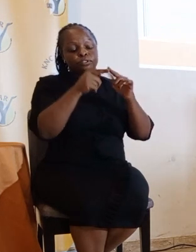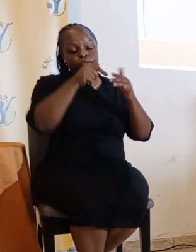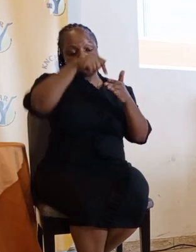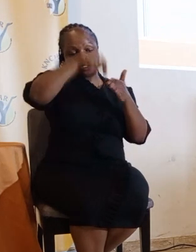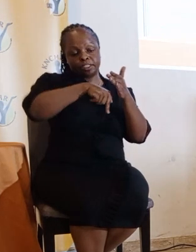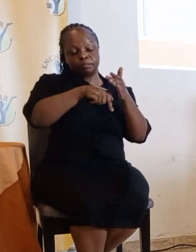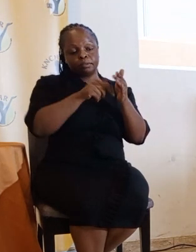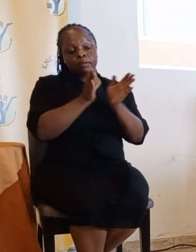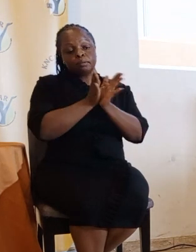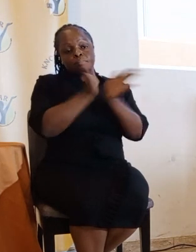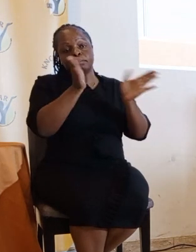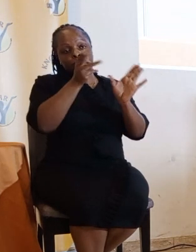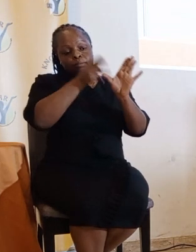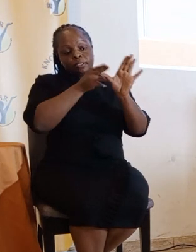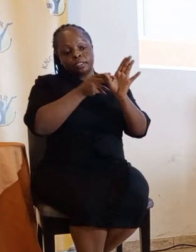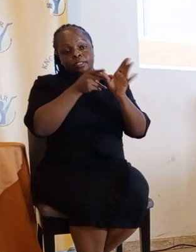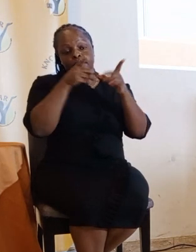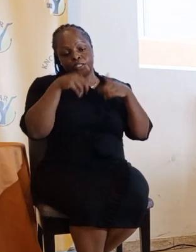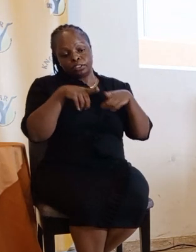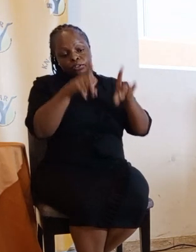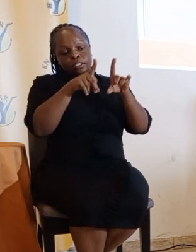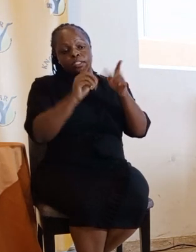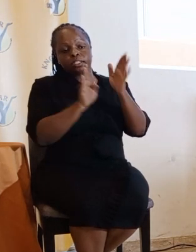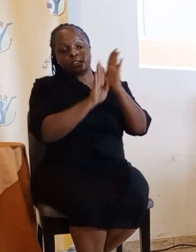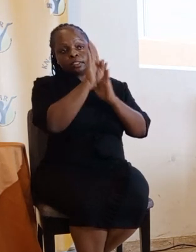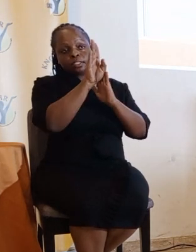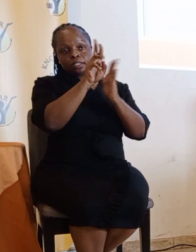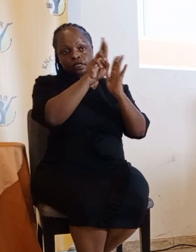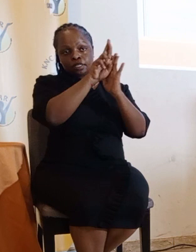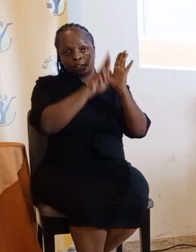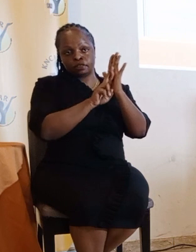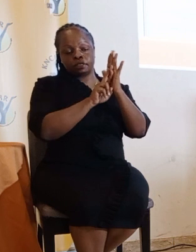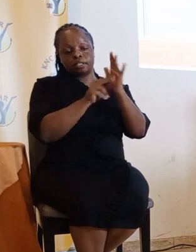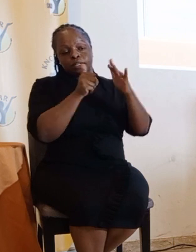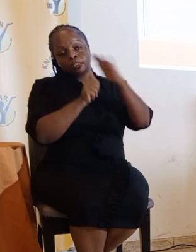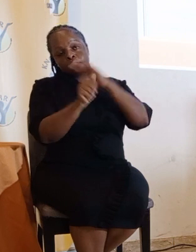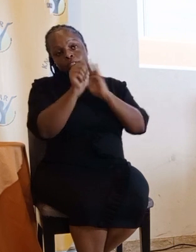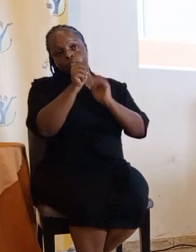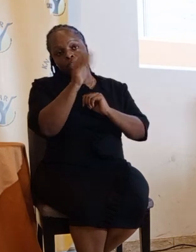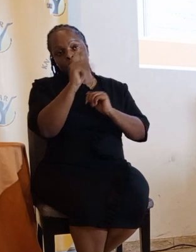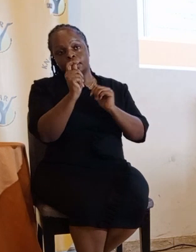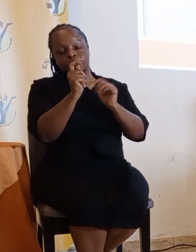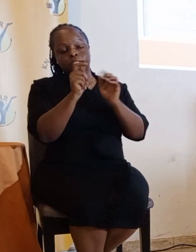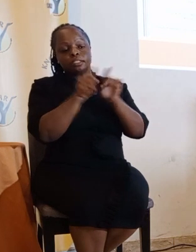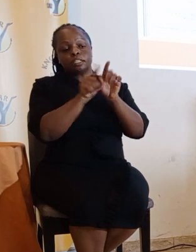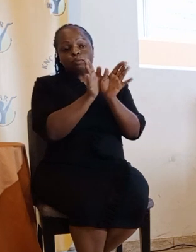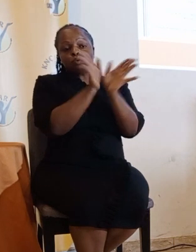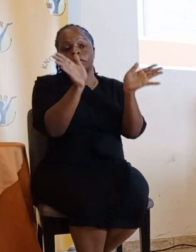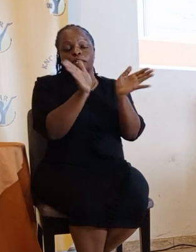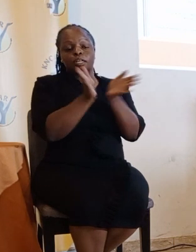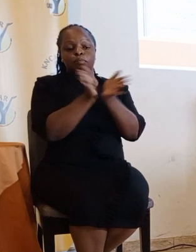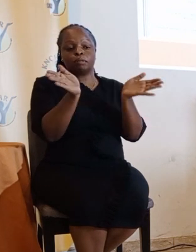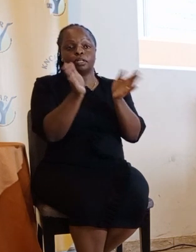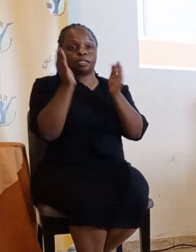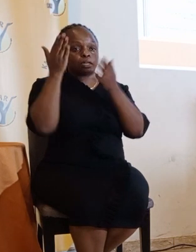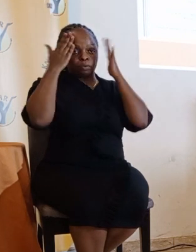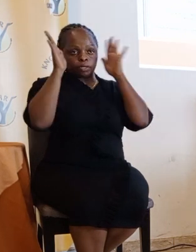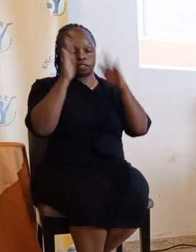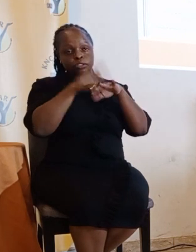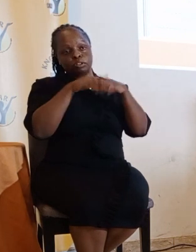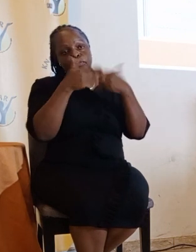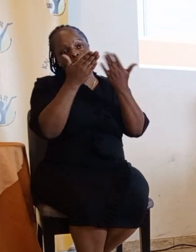public participation during the development of regulations under the Act and for wider public awareness on the